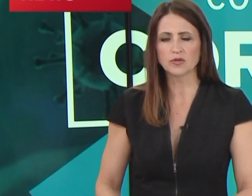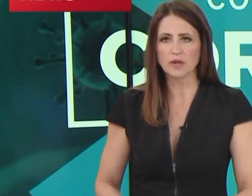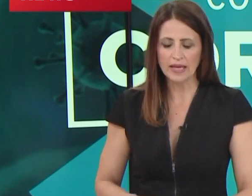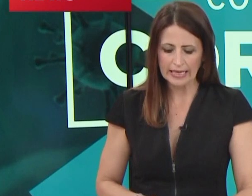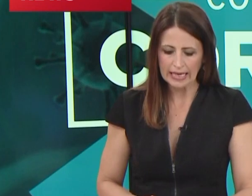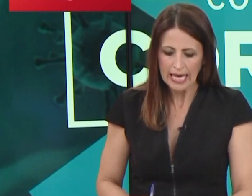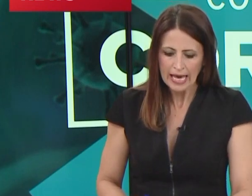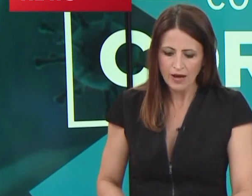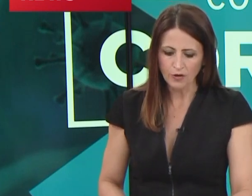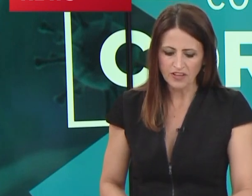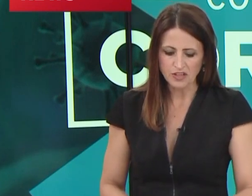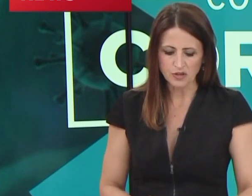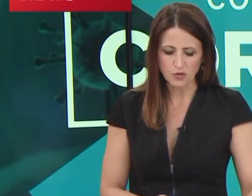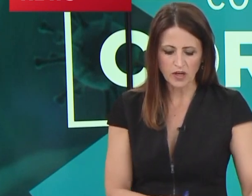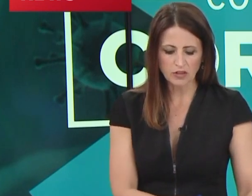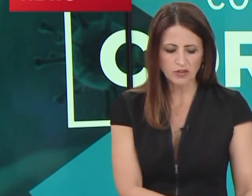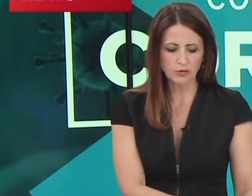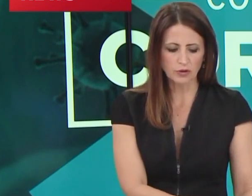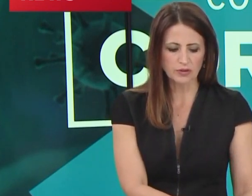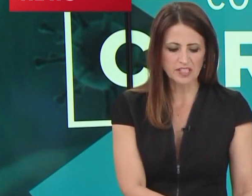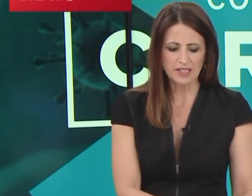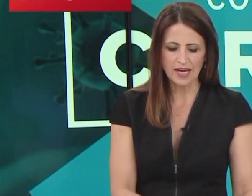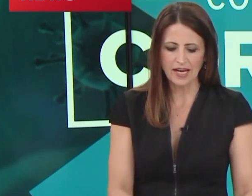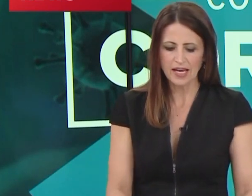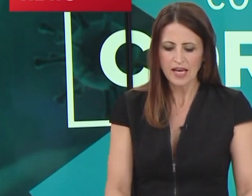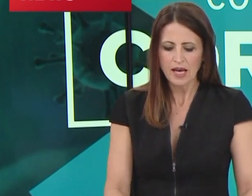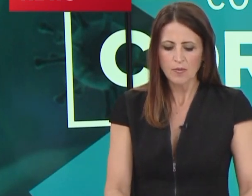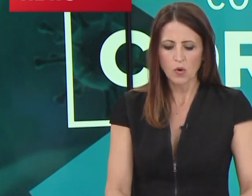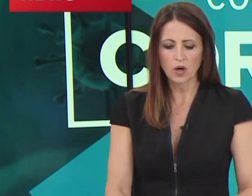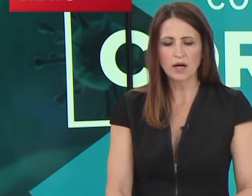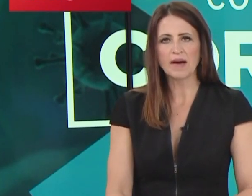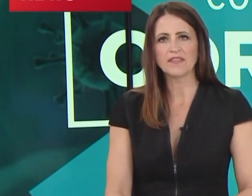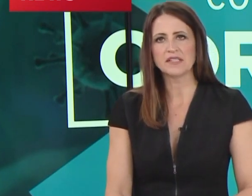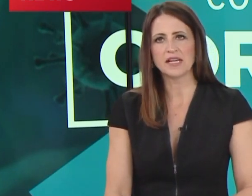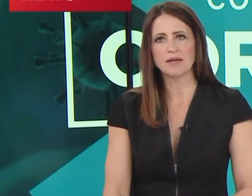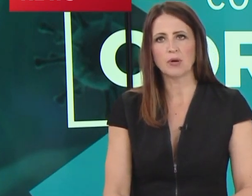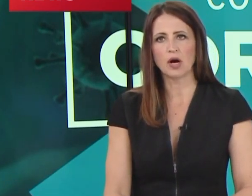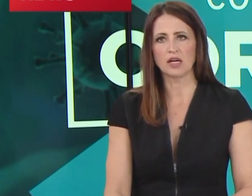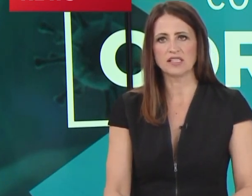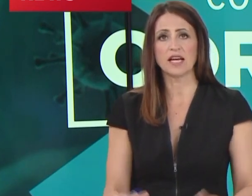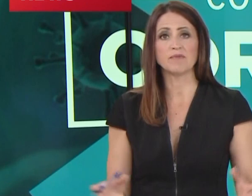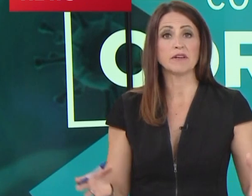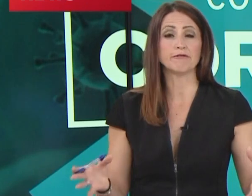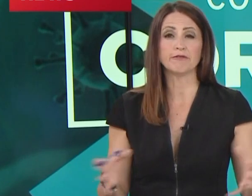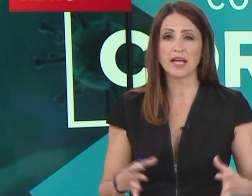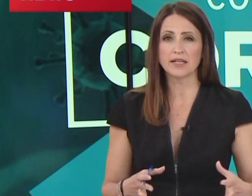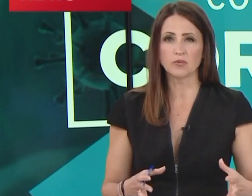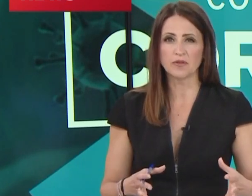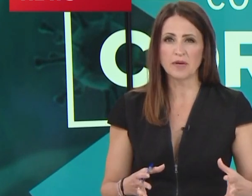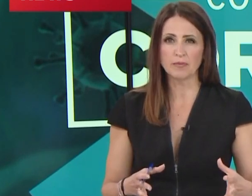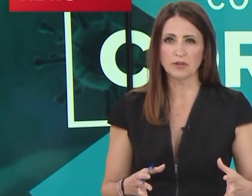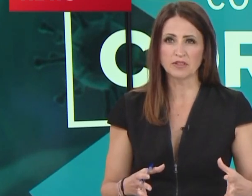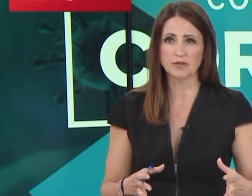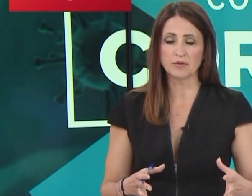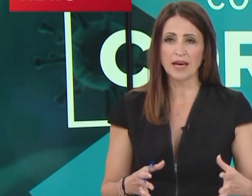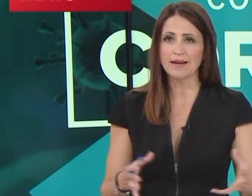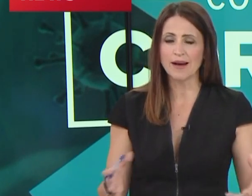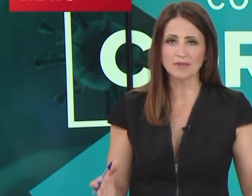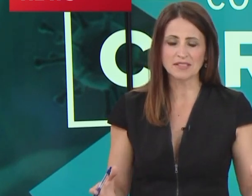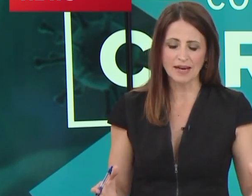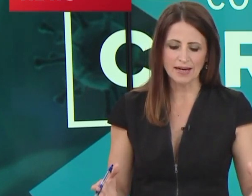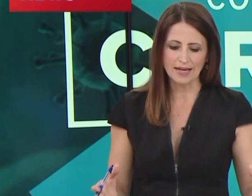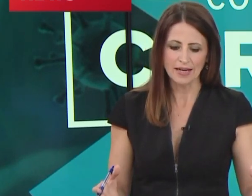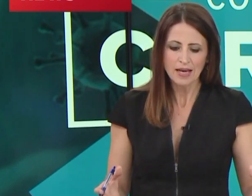significant underlying health issues. We also learned today more about the state parks that have been flooded with people to